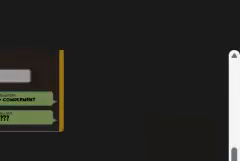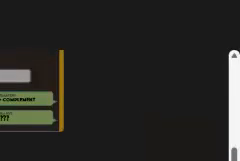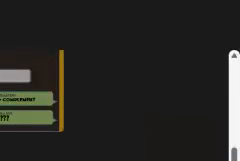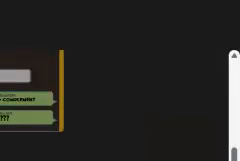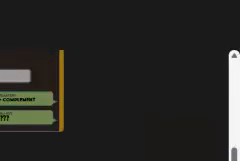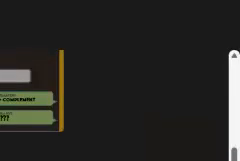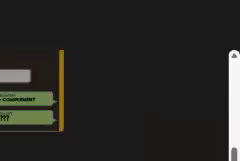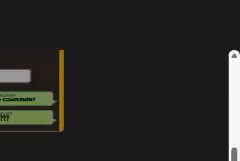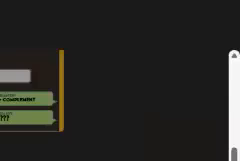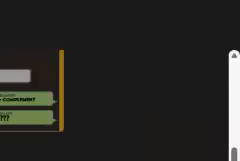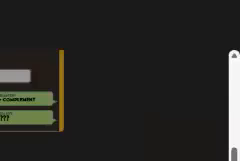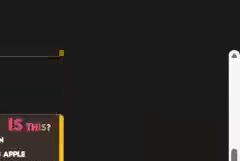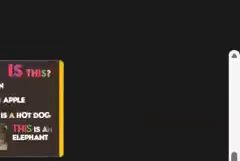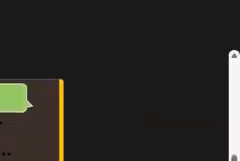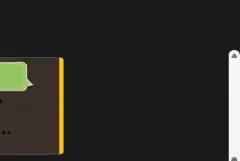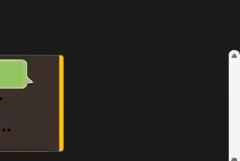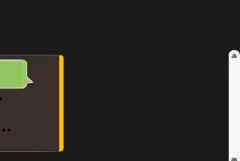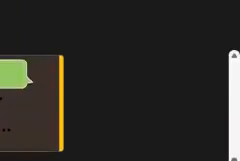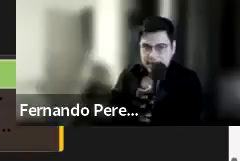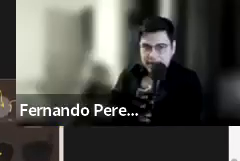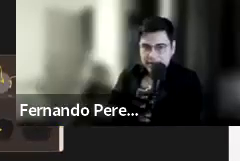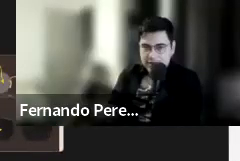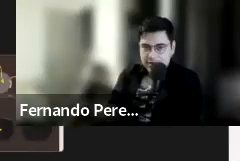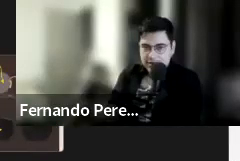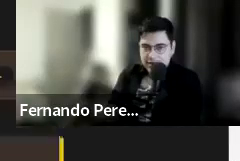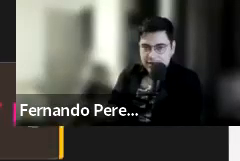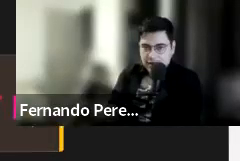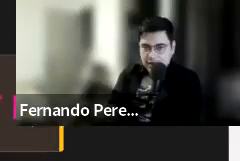Is your control? Is